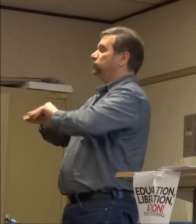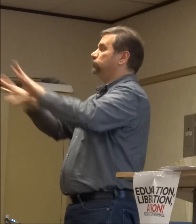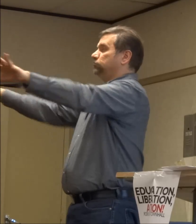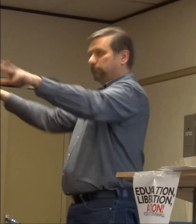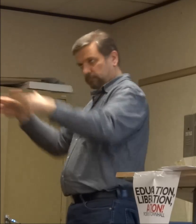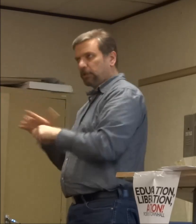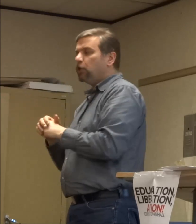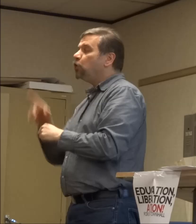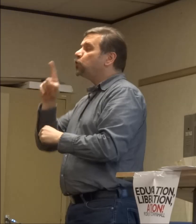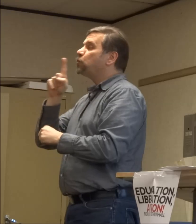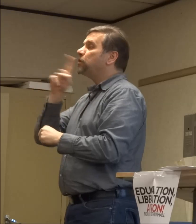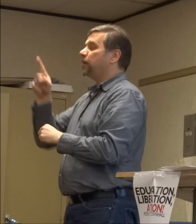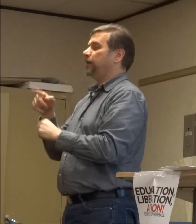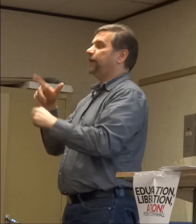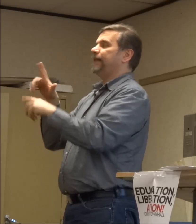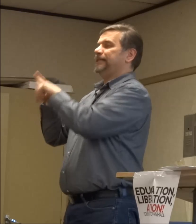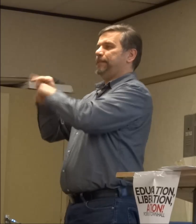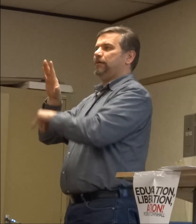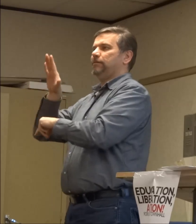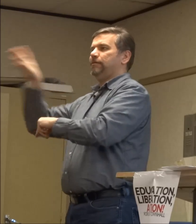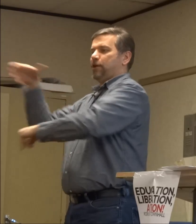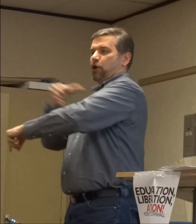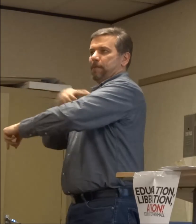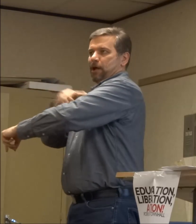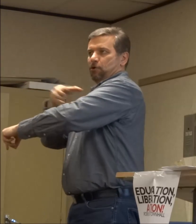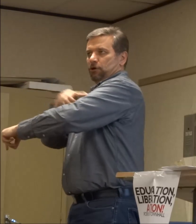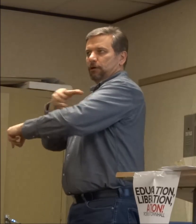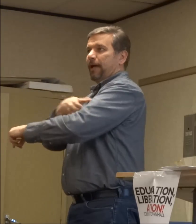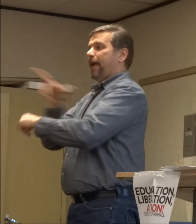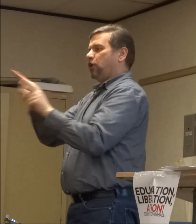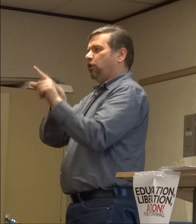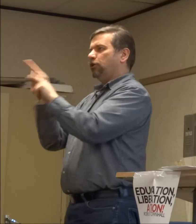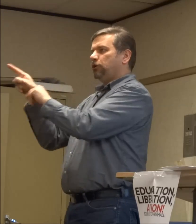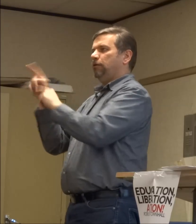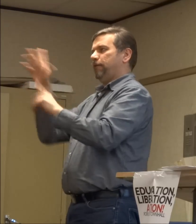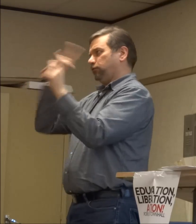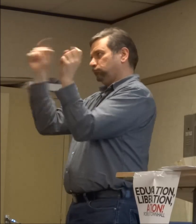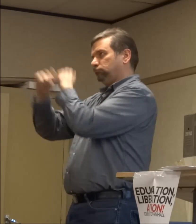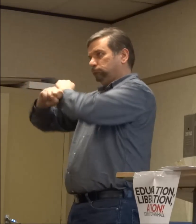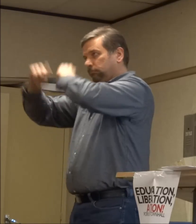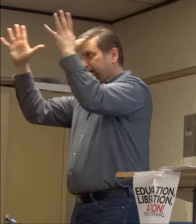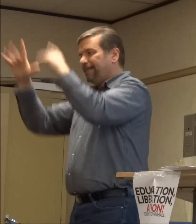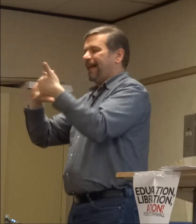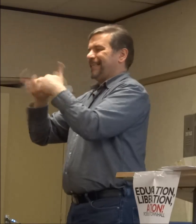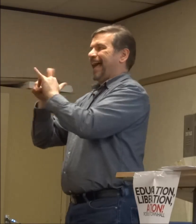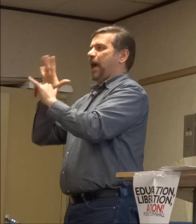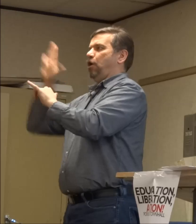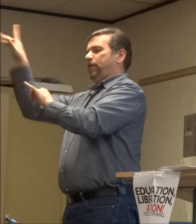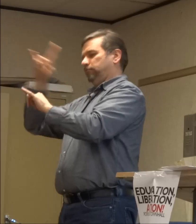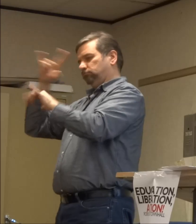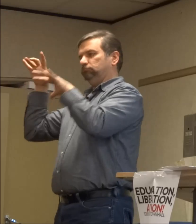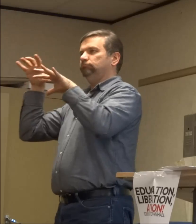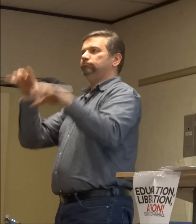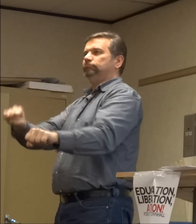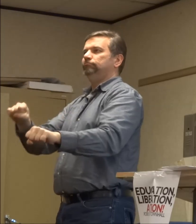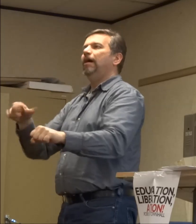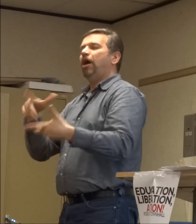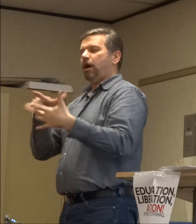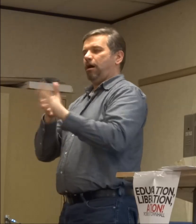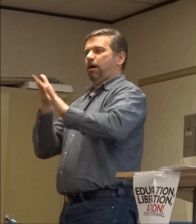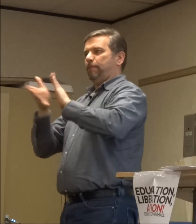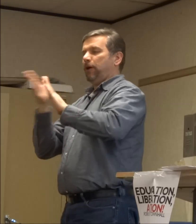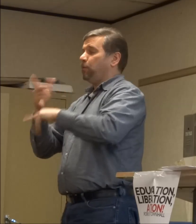marginalization that relies on its power as a foundational apparatus. This is exactly how the colonial body operates. When I think